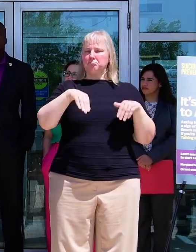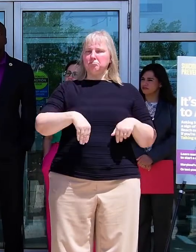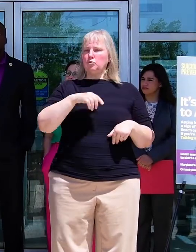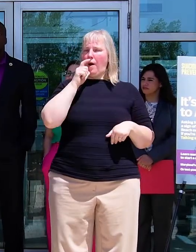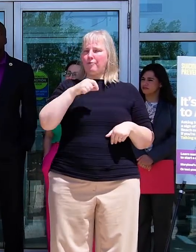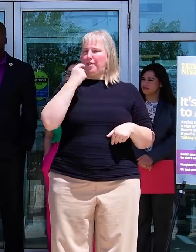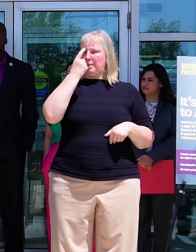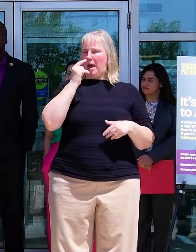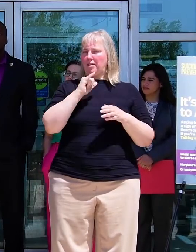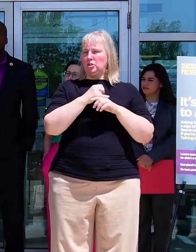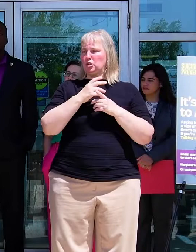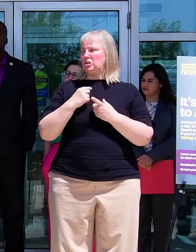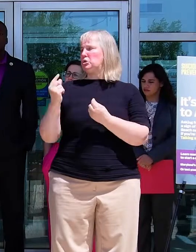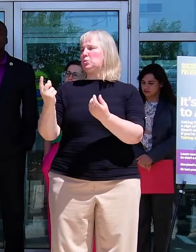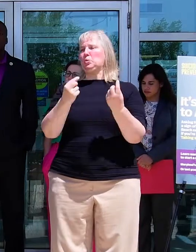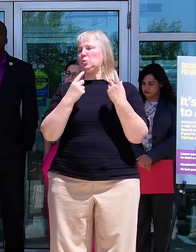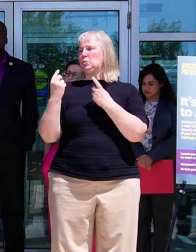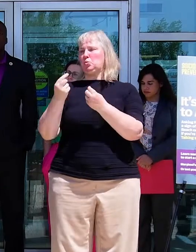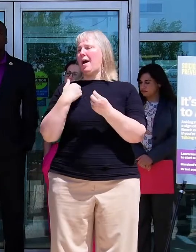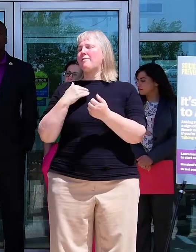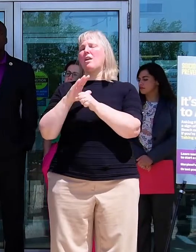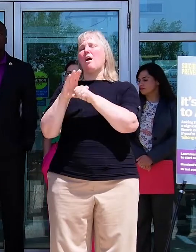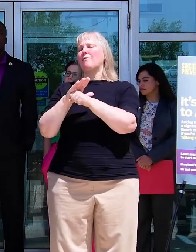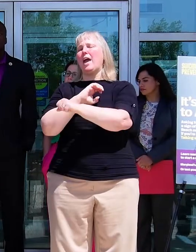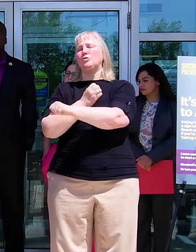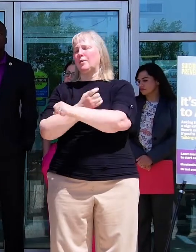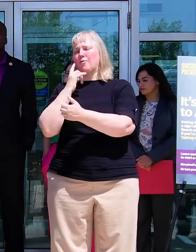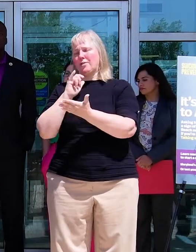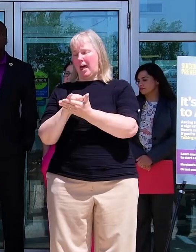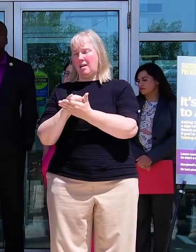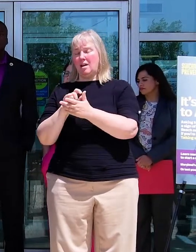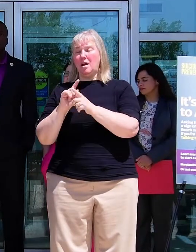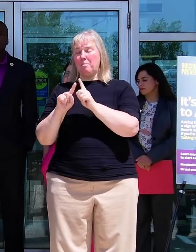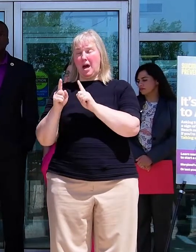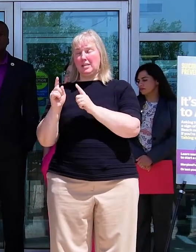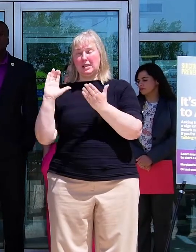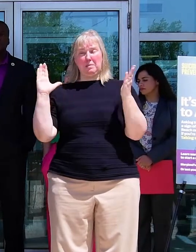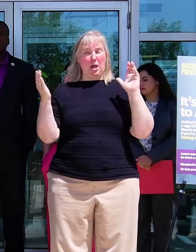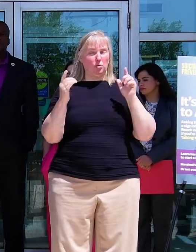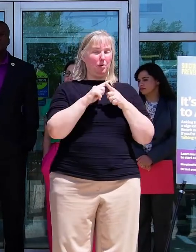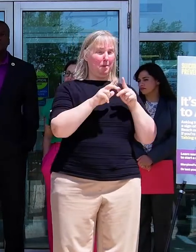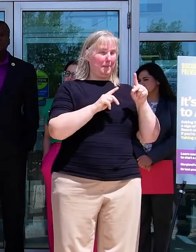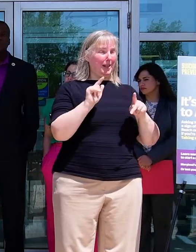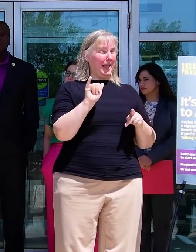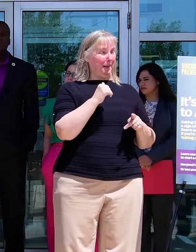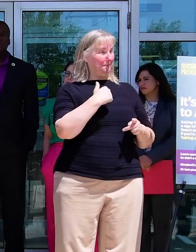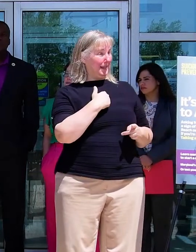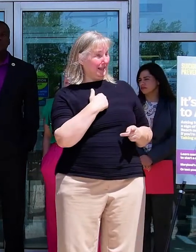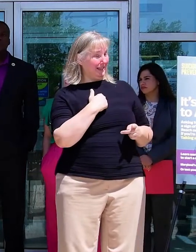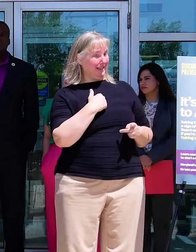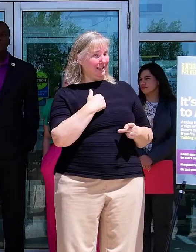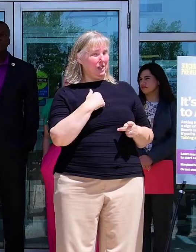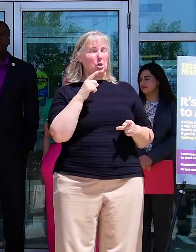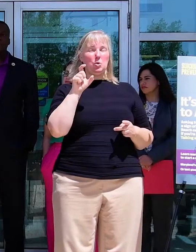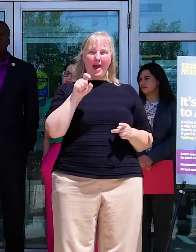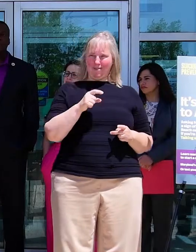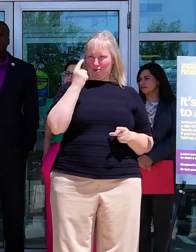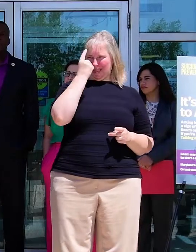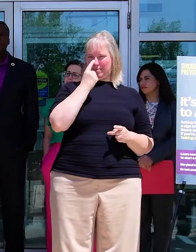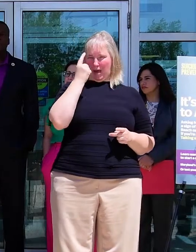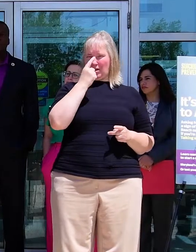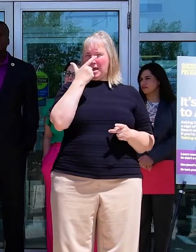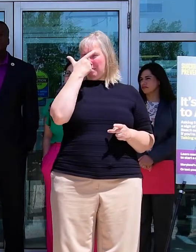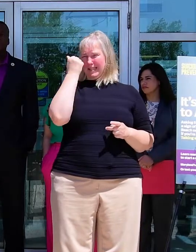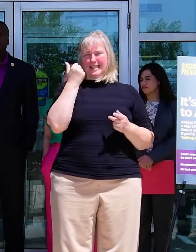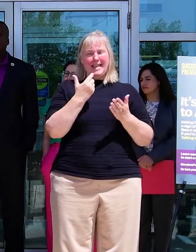your stuff, and you've got enough energy to do that. For people like me, you do have to think about it, because even